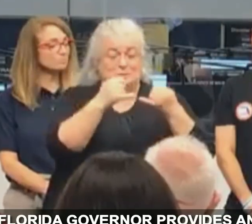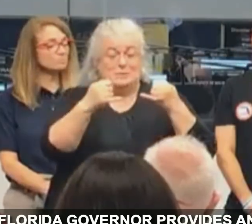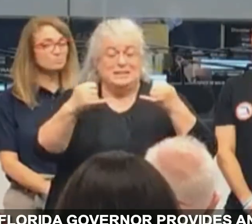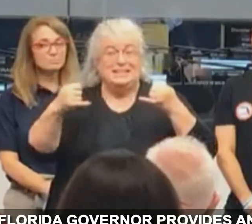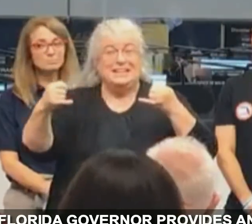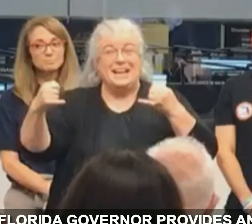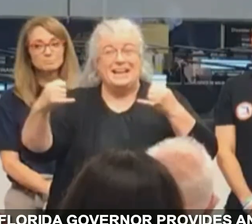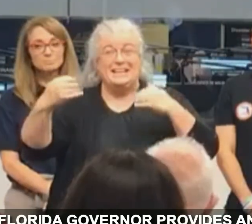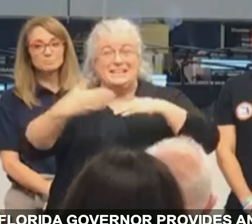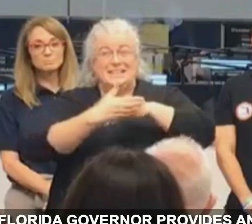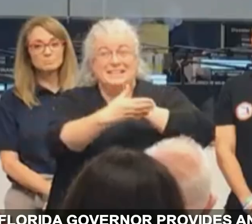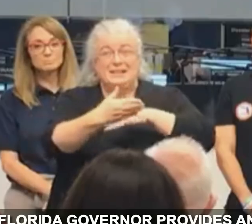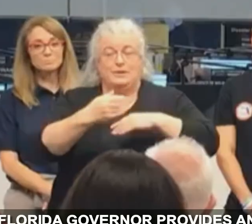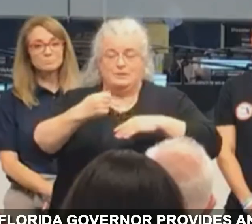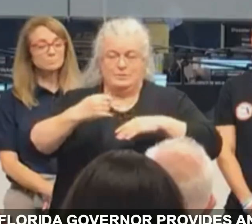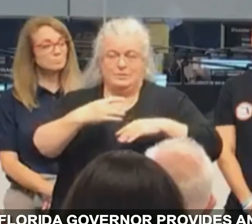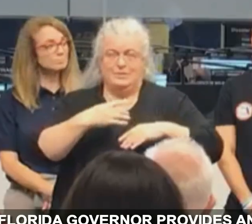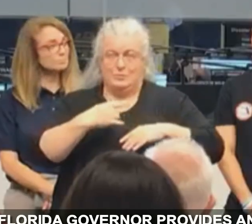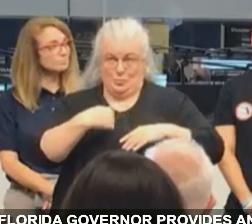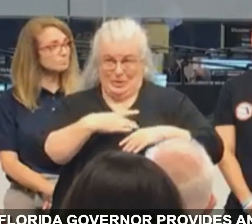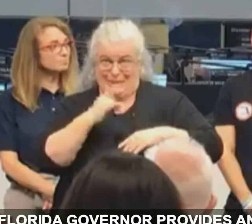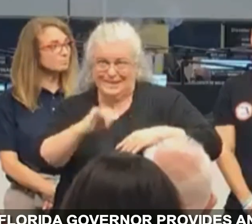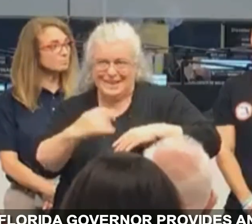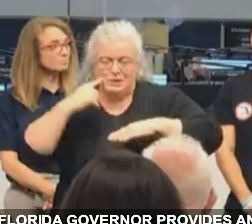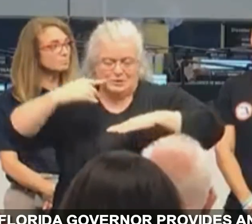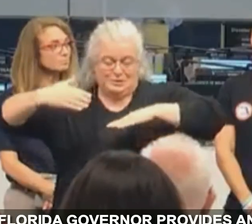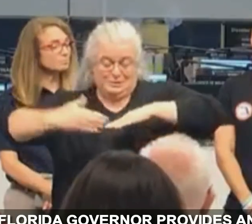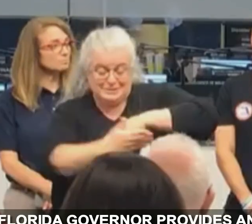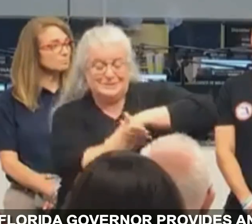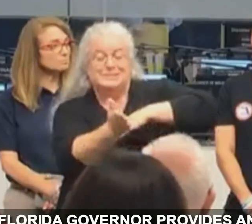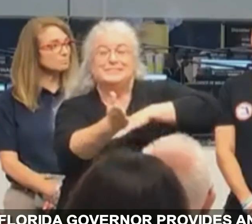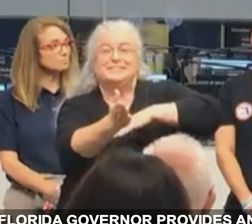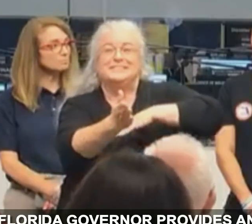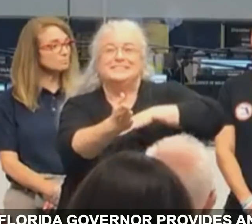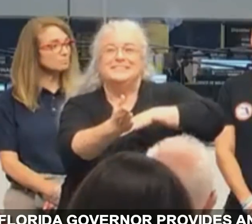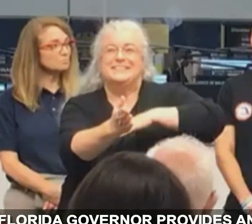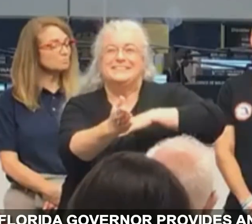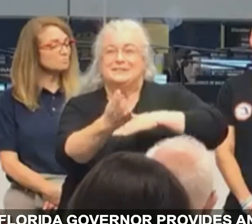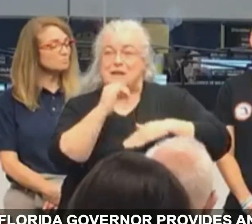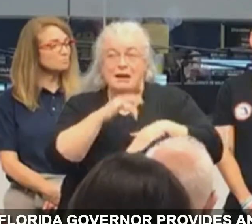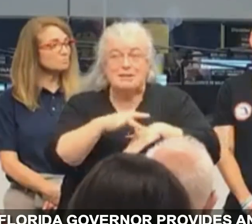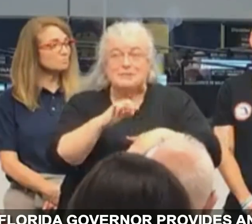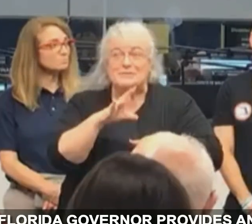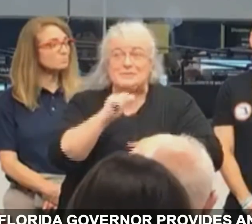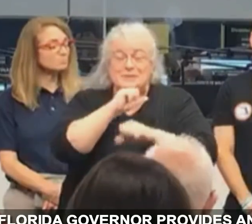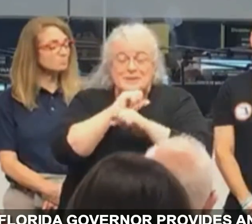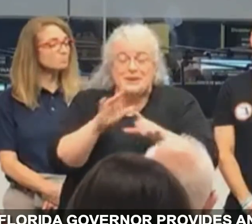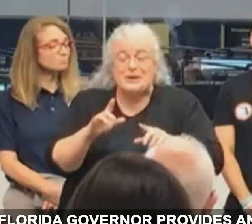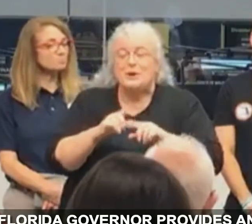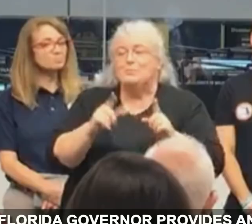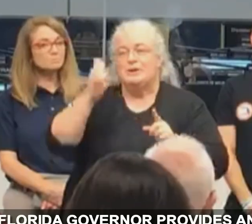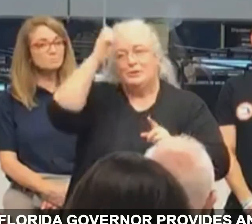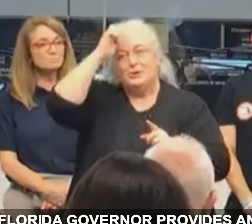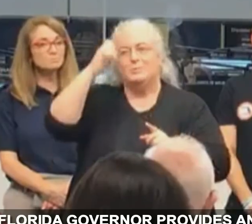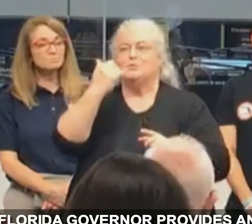go into the sea. Well, they haven't necessarily been right in the past on everything. So you got to remain vigilant.